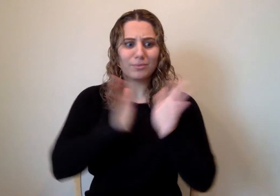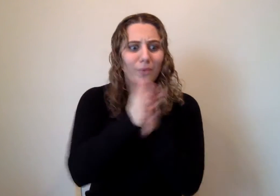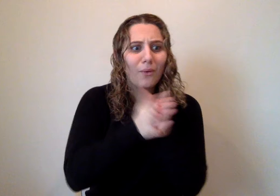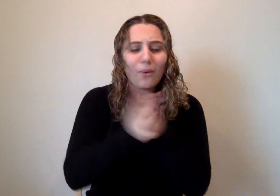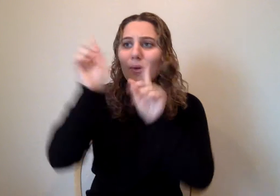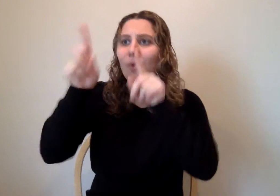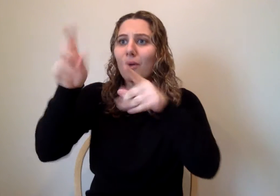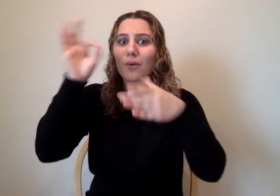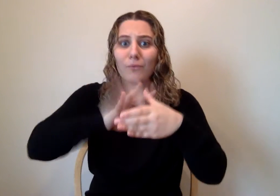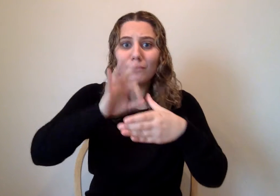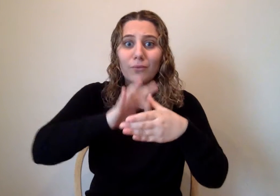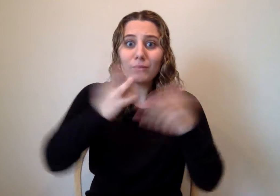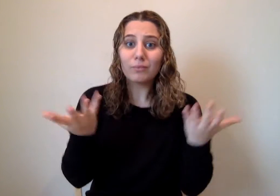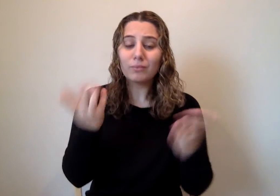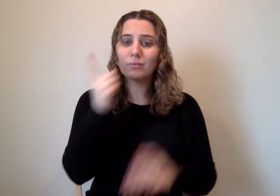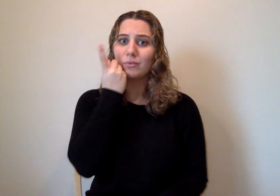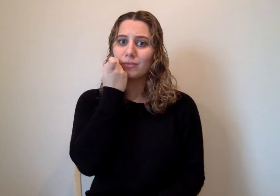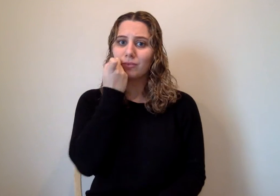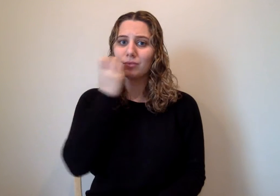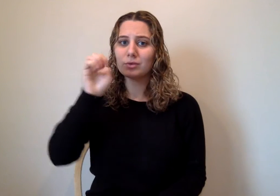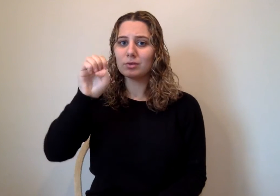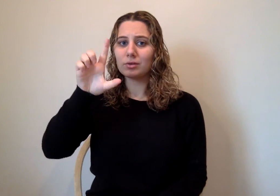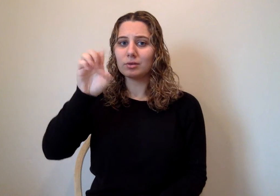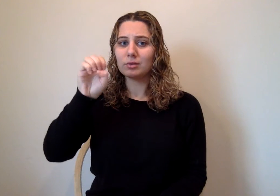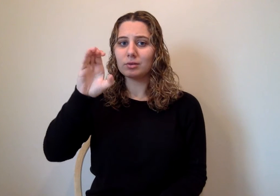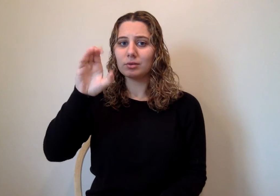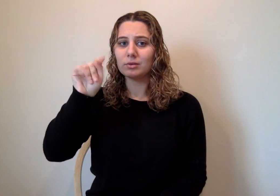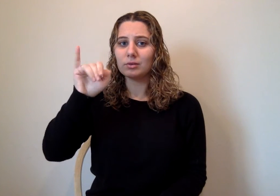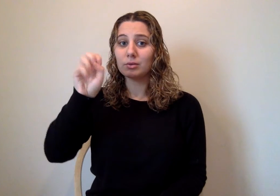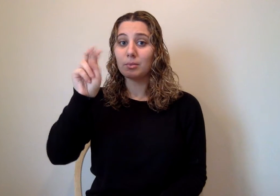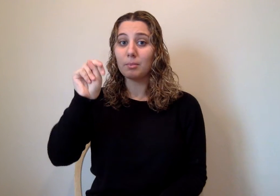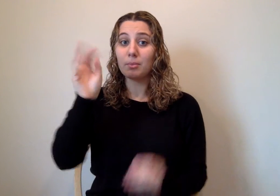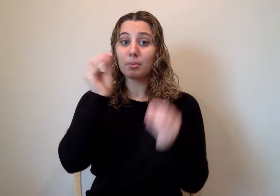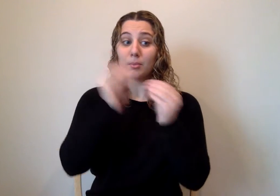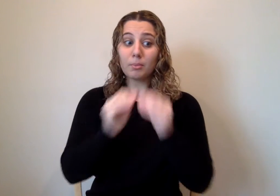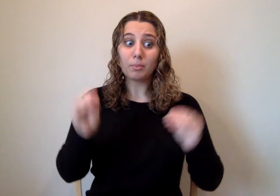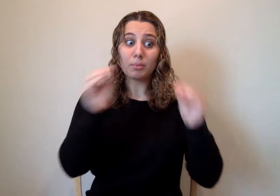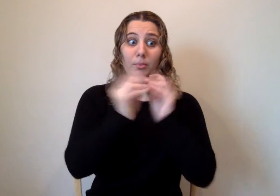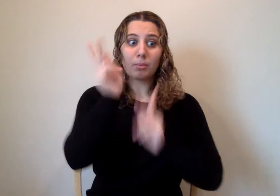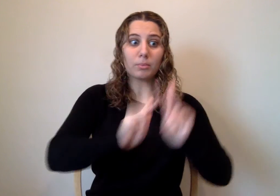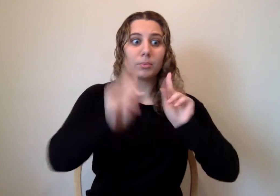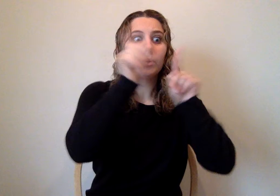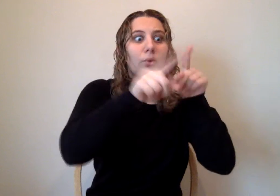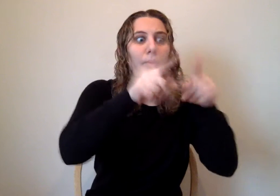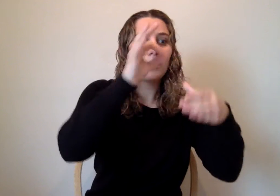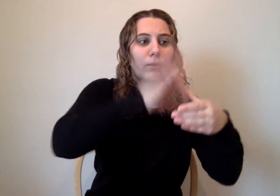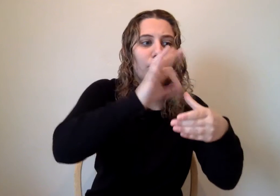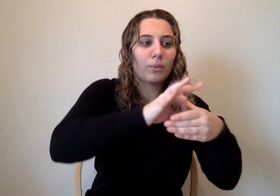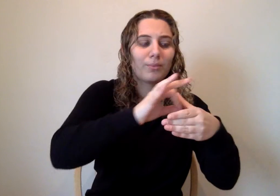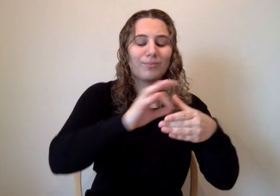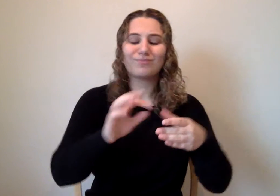more out than usual. Unfortunately, our more is less in terms of percentage than any